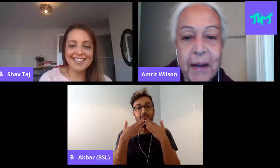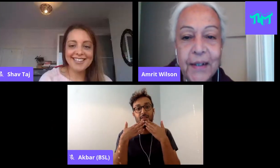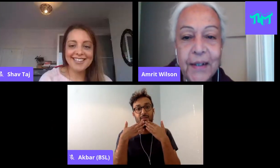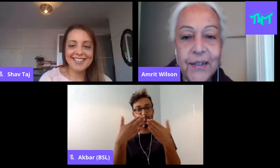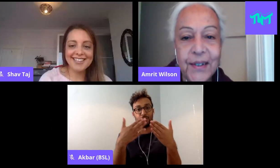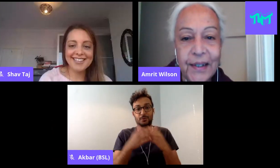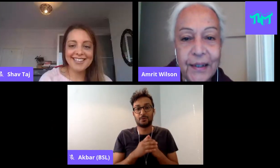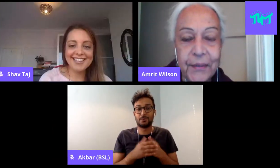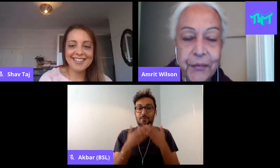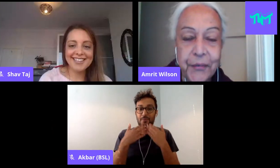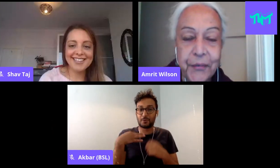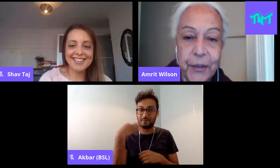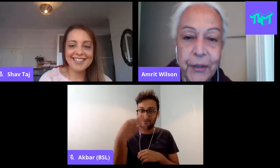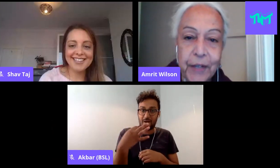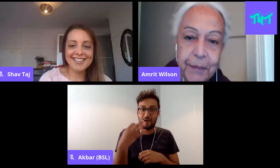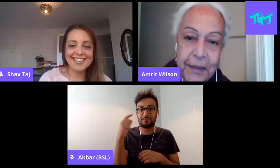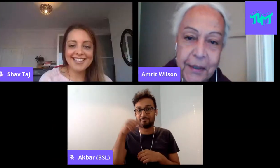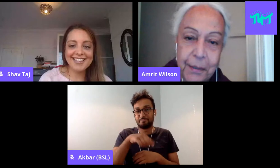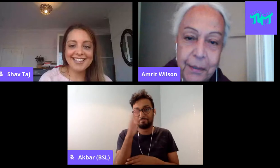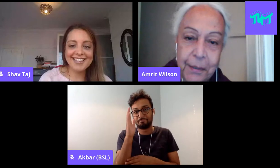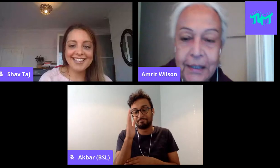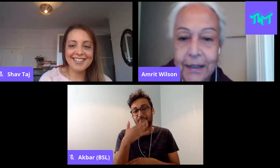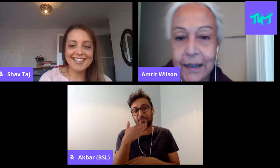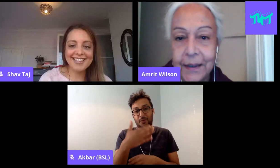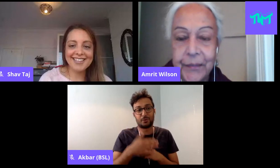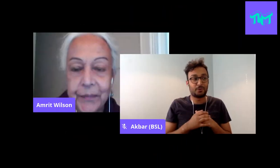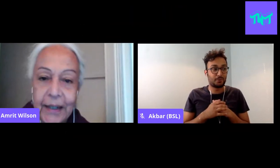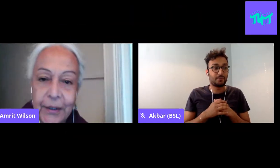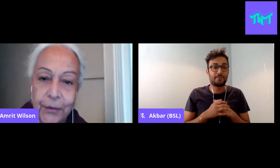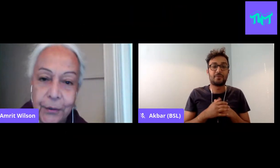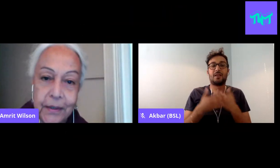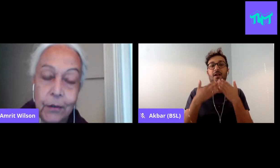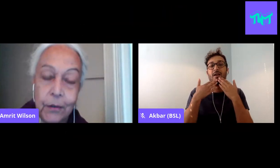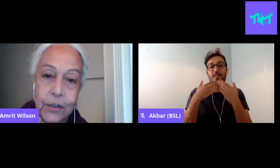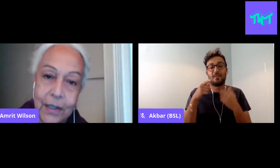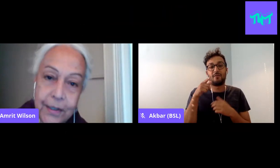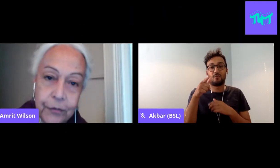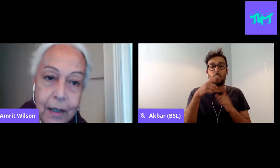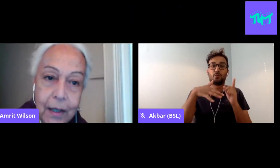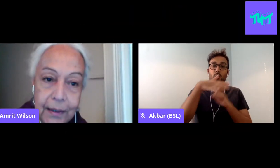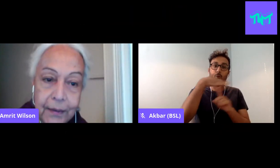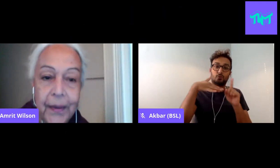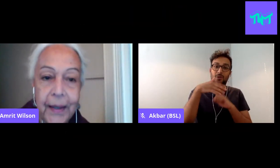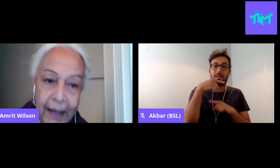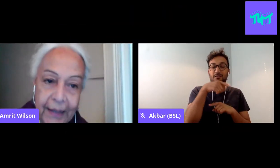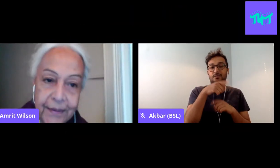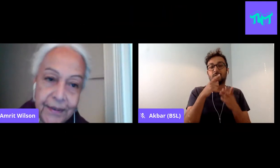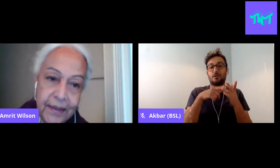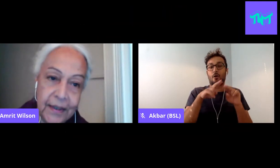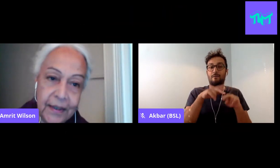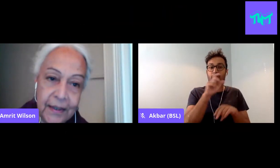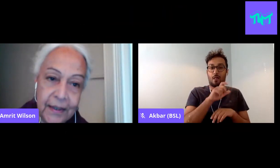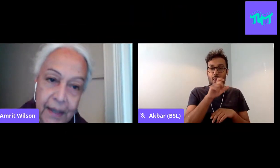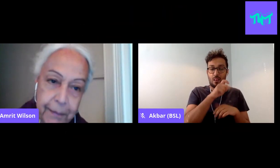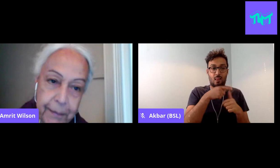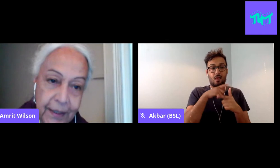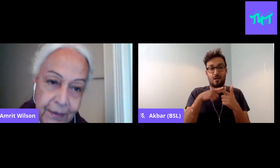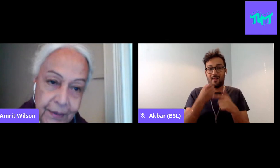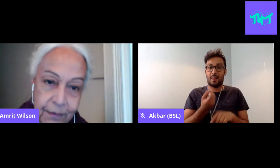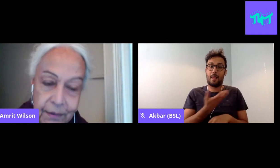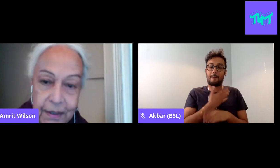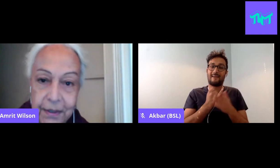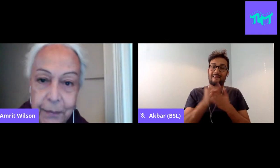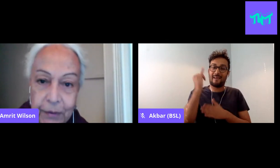for inviting me to speak here. Thank you to the socialists of colour and Labour Against Racism and